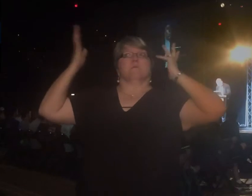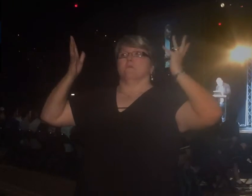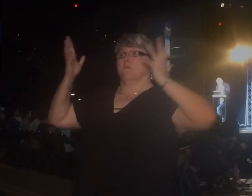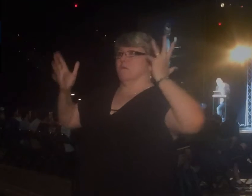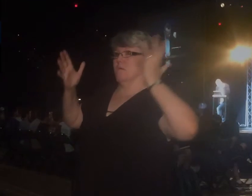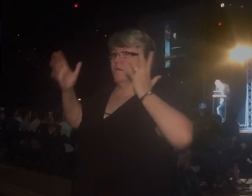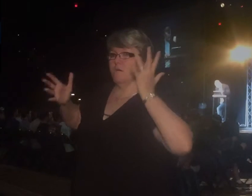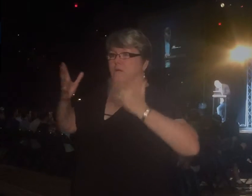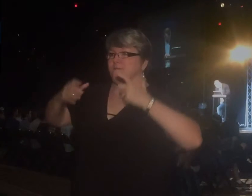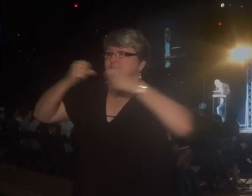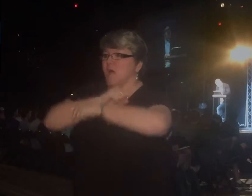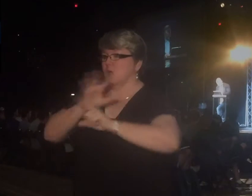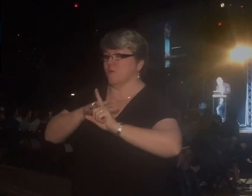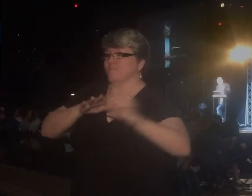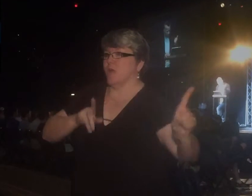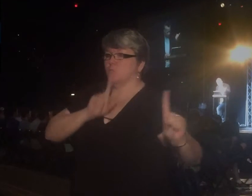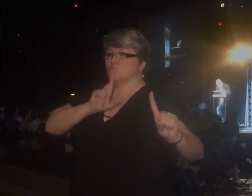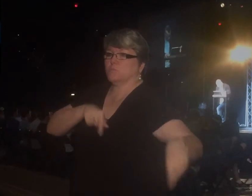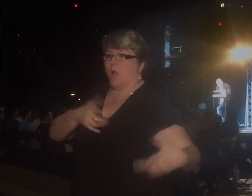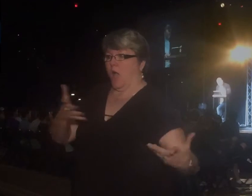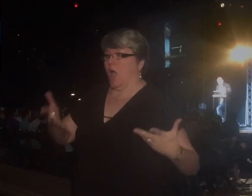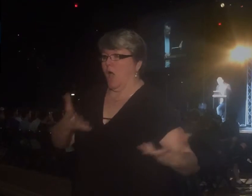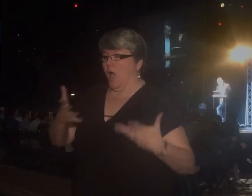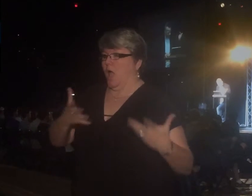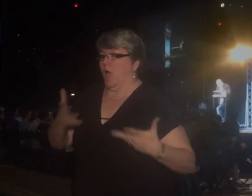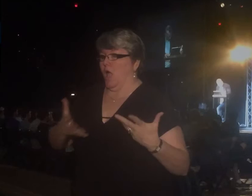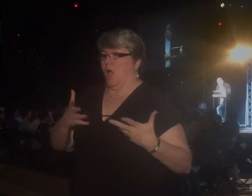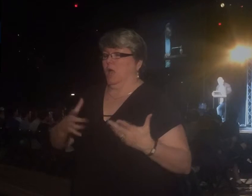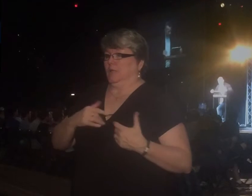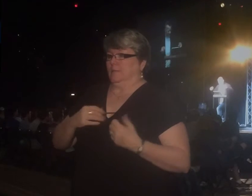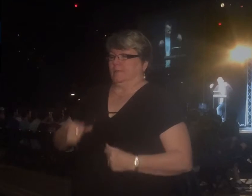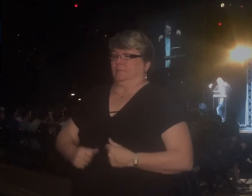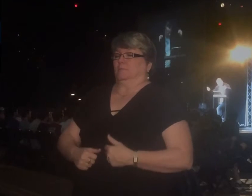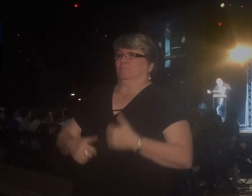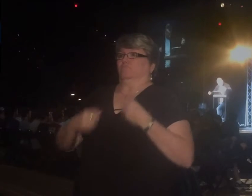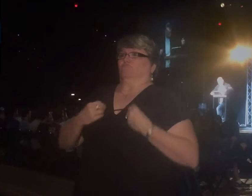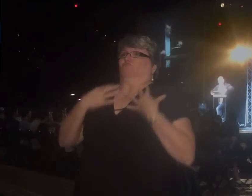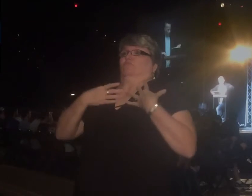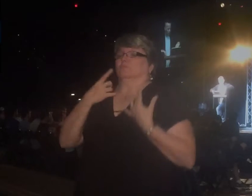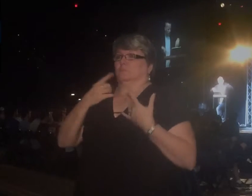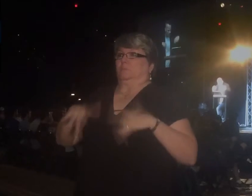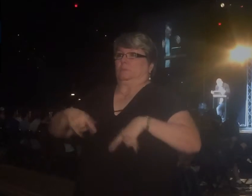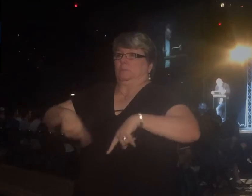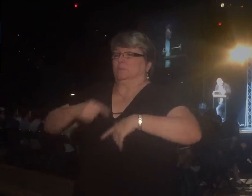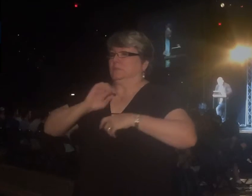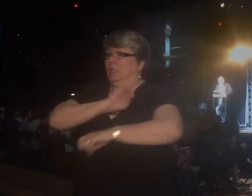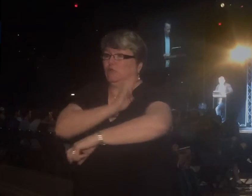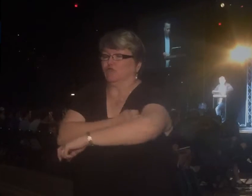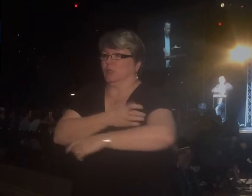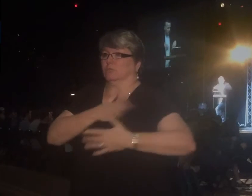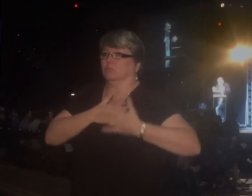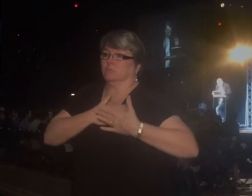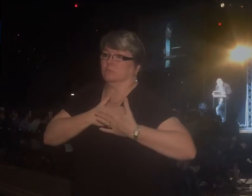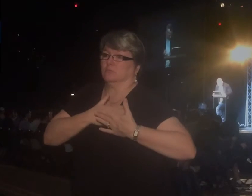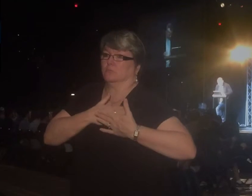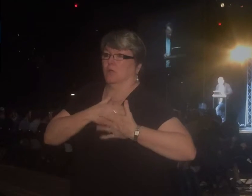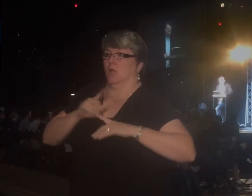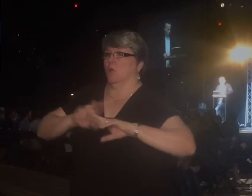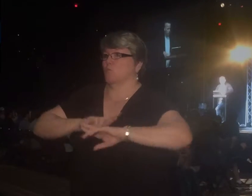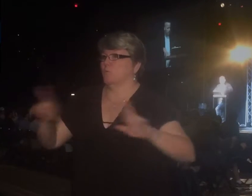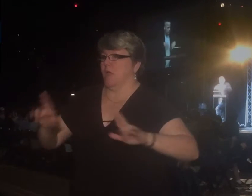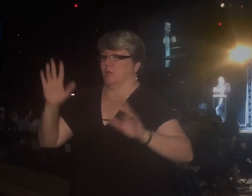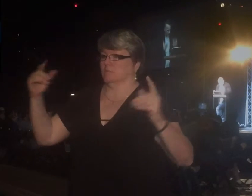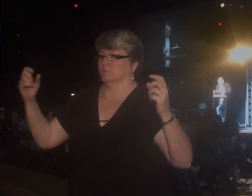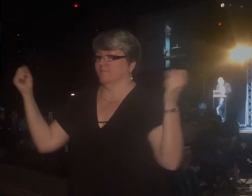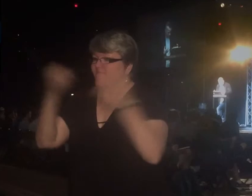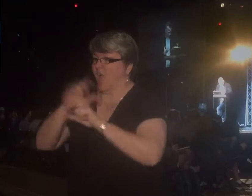goes into panic mode. The fight or flight response of cortisol and adrenaline kicks in, increases heart